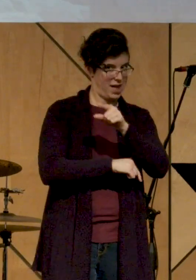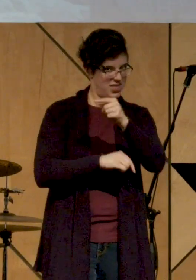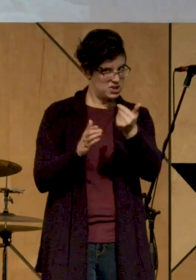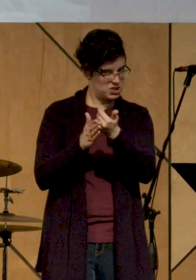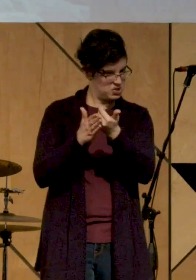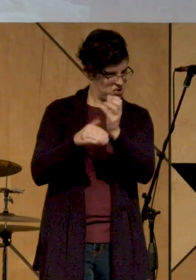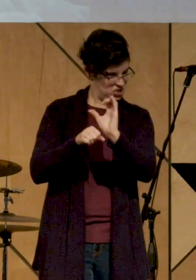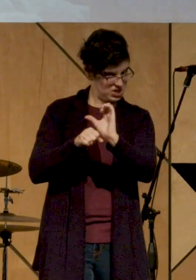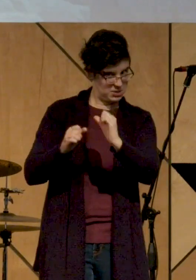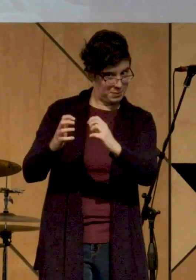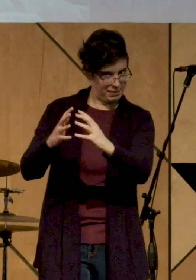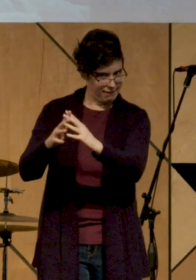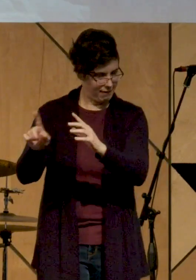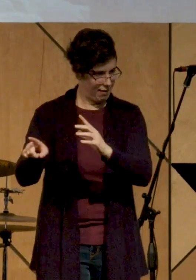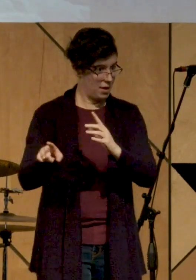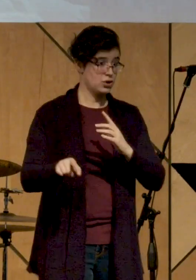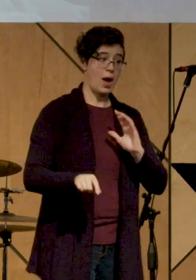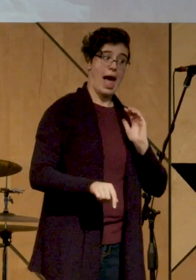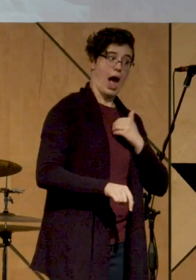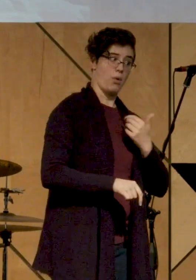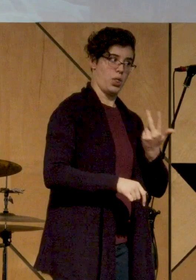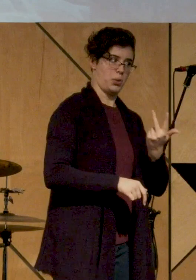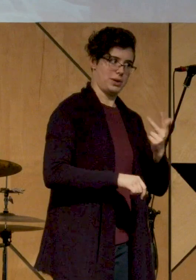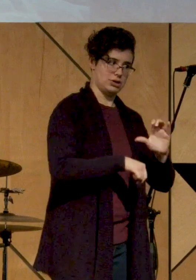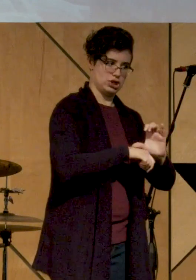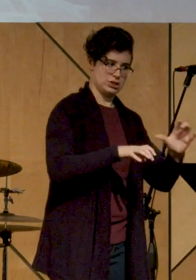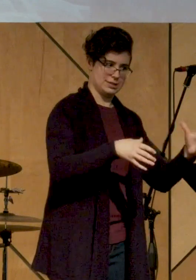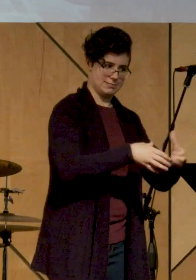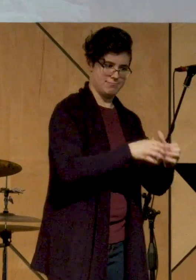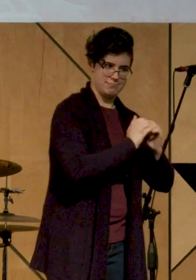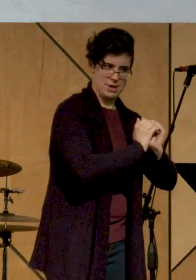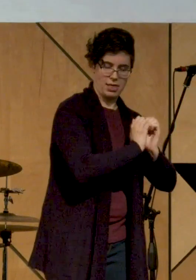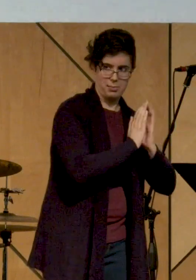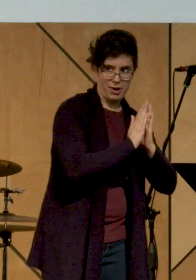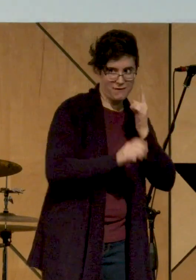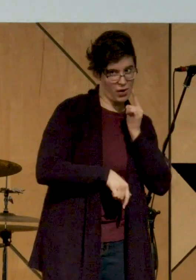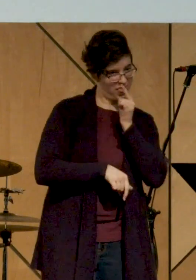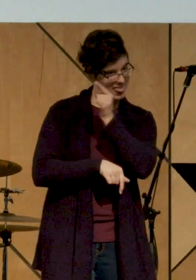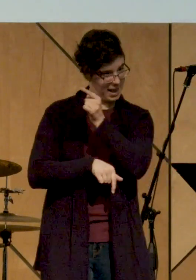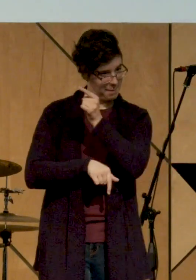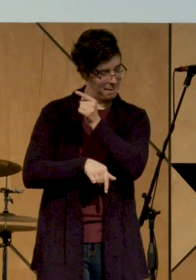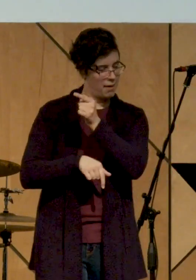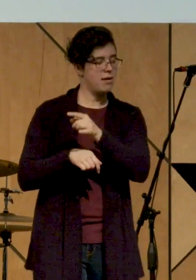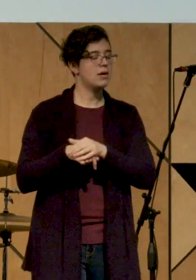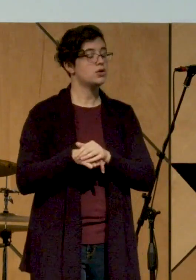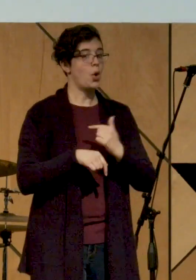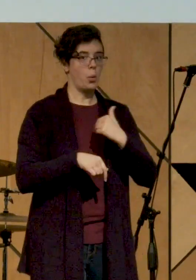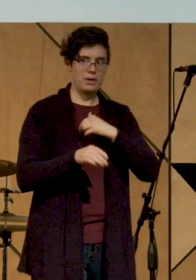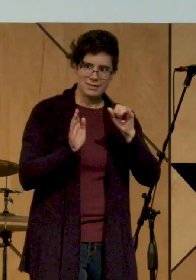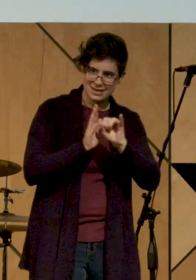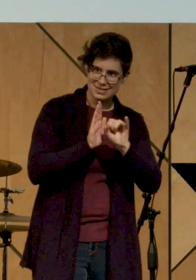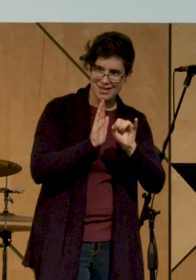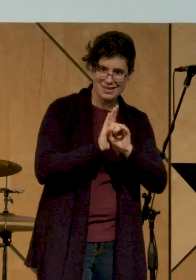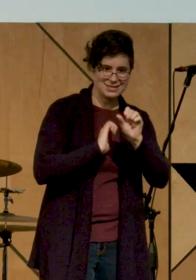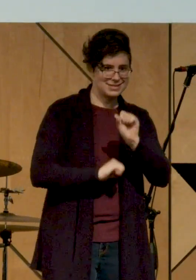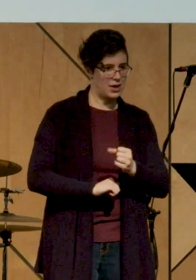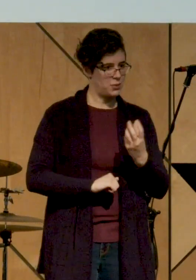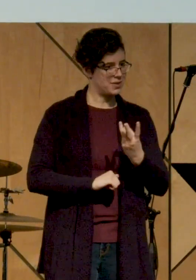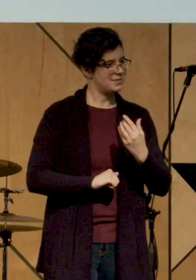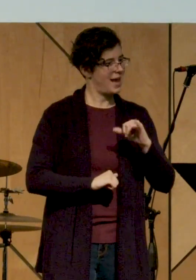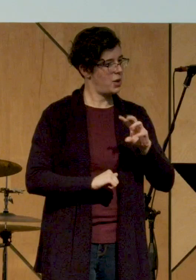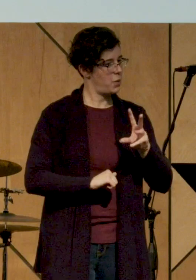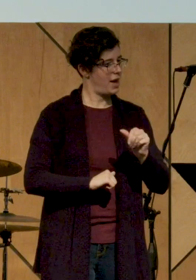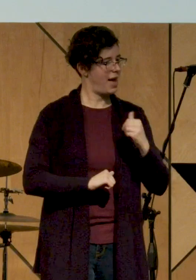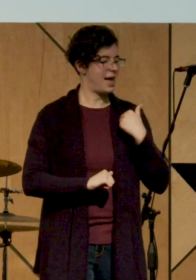this southwest corner of our state. So we identified Southwest Iowa's got 21 counties in it as